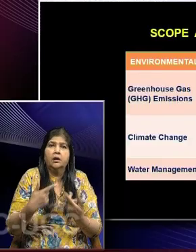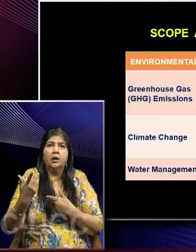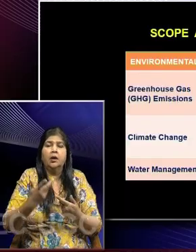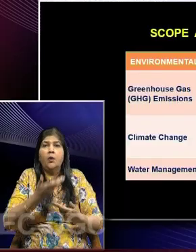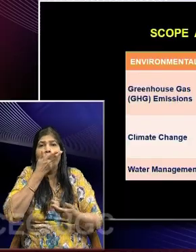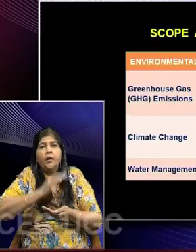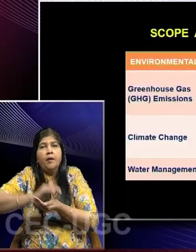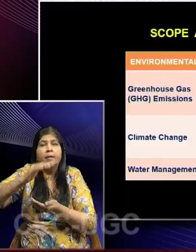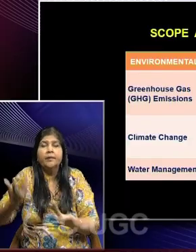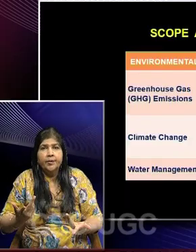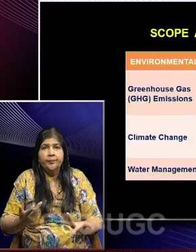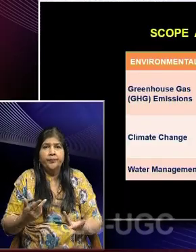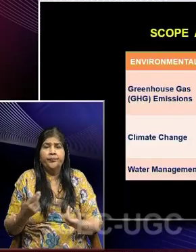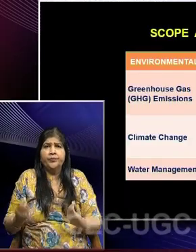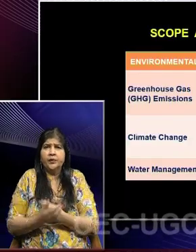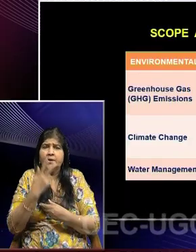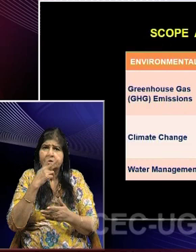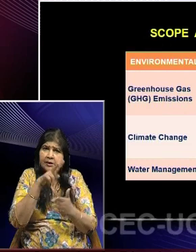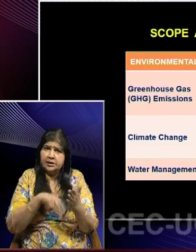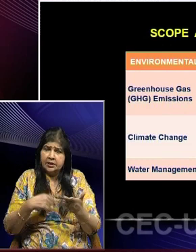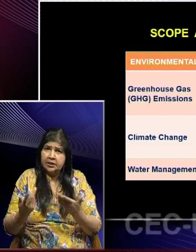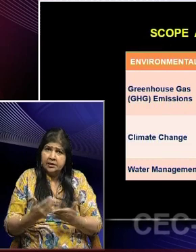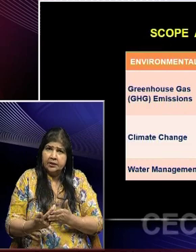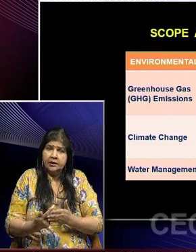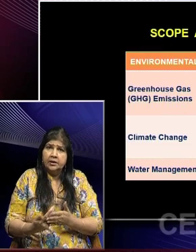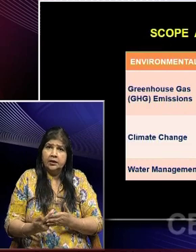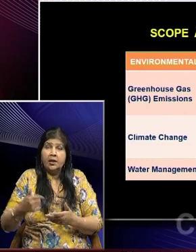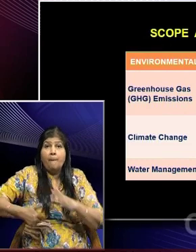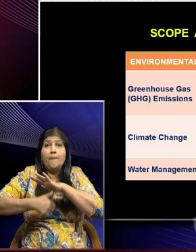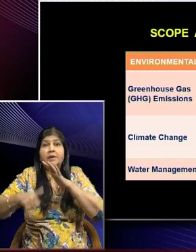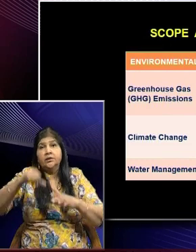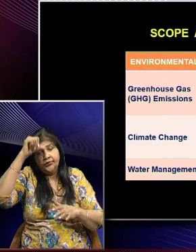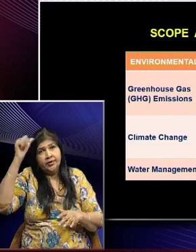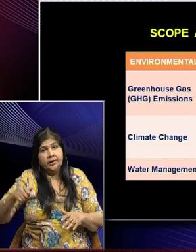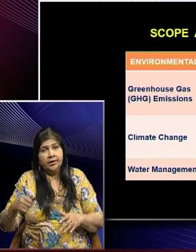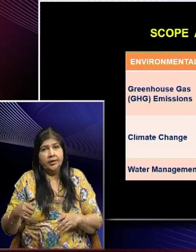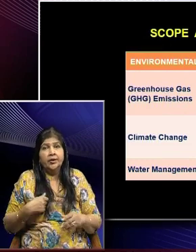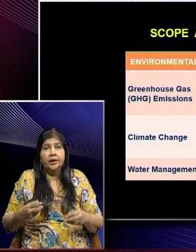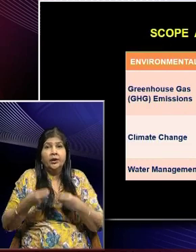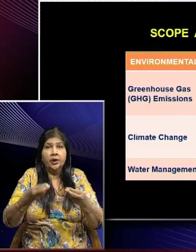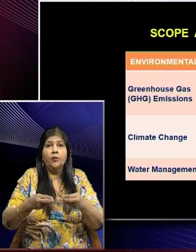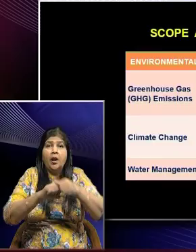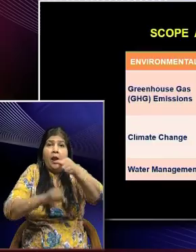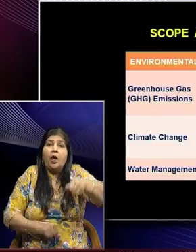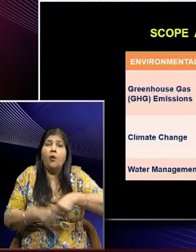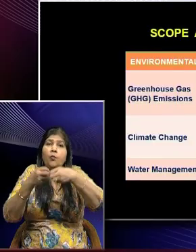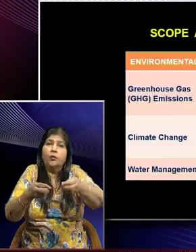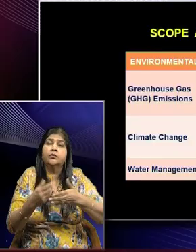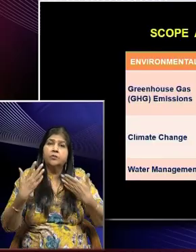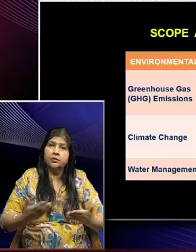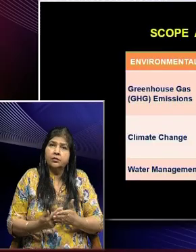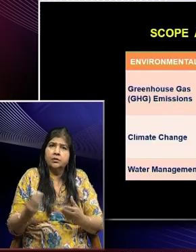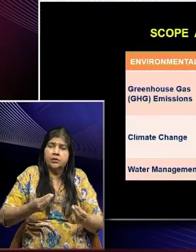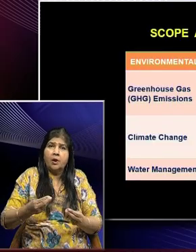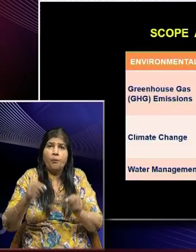water management? We have recently seen that the Honorable President of India has given awards to some